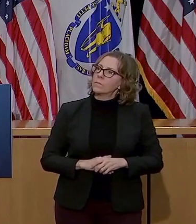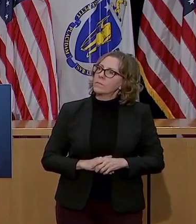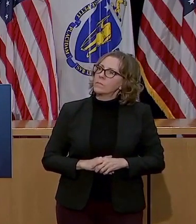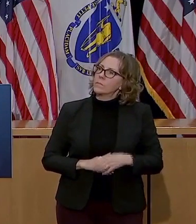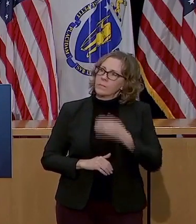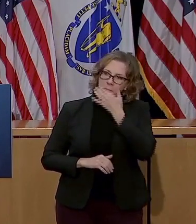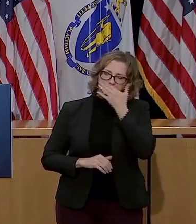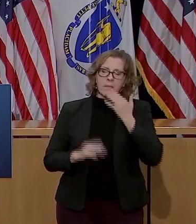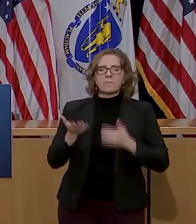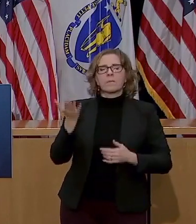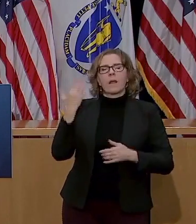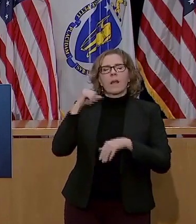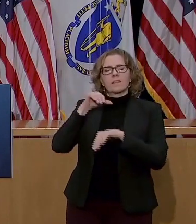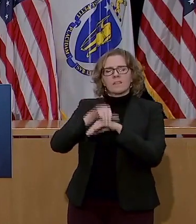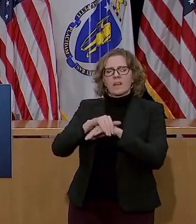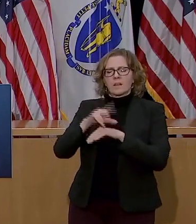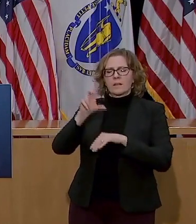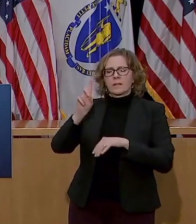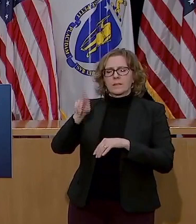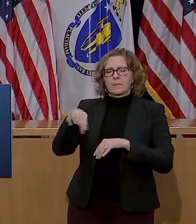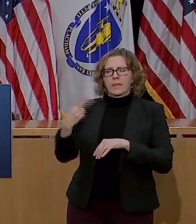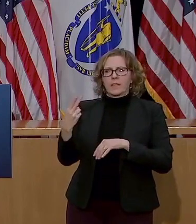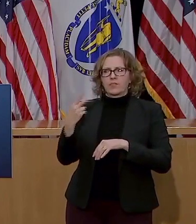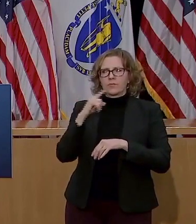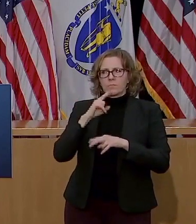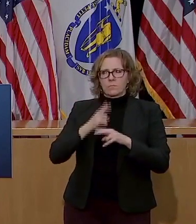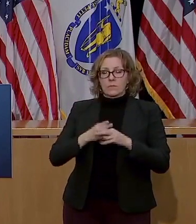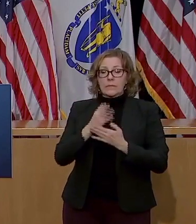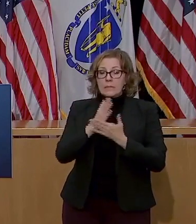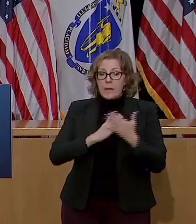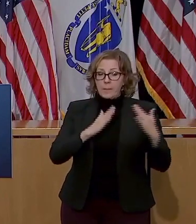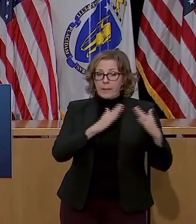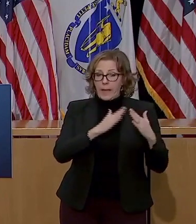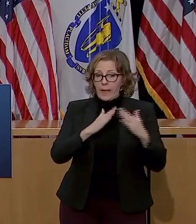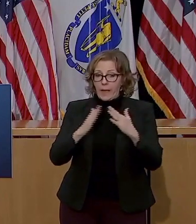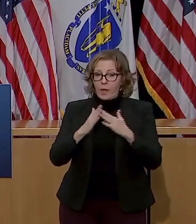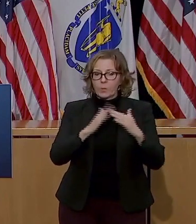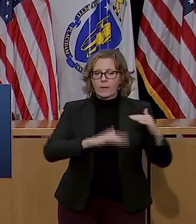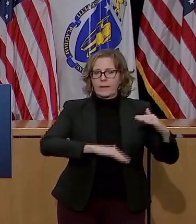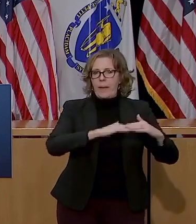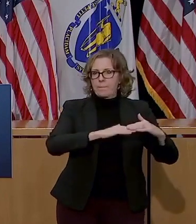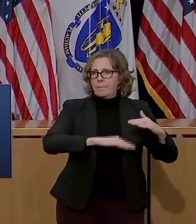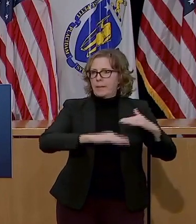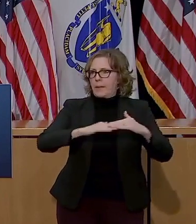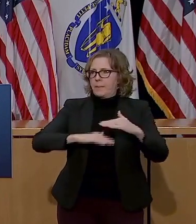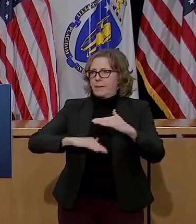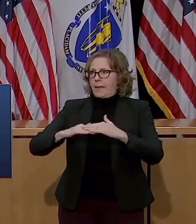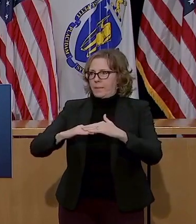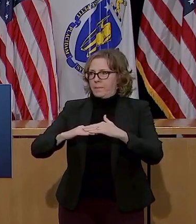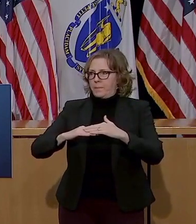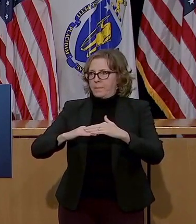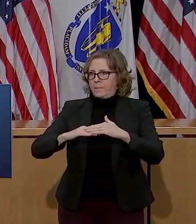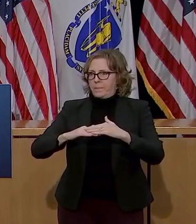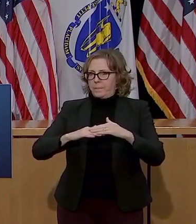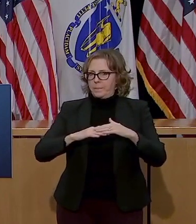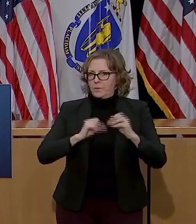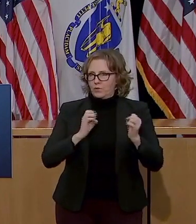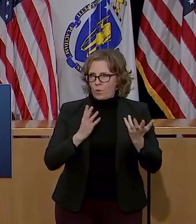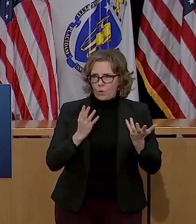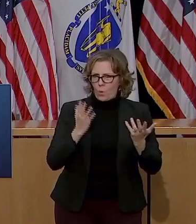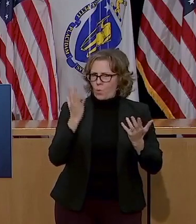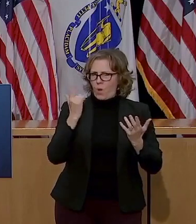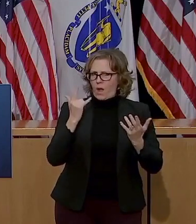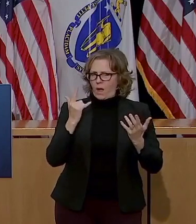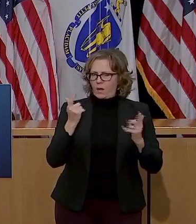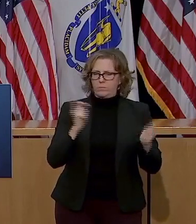be capped on the amount of vaccines they're going to receive through the end of February. Some are expecting hundreds a week now, they're only getting maybe 100. Why this